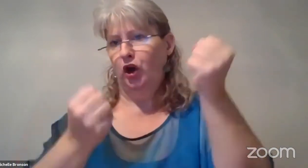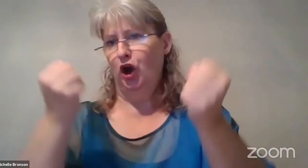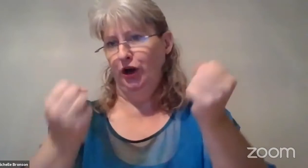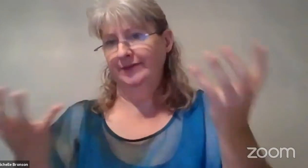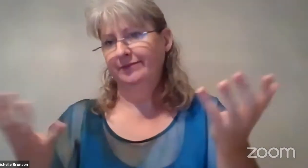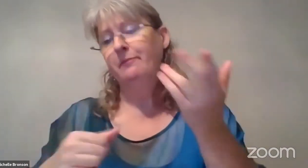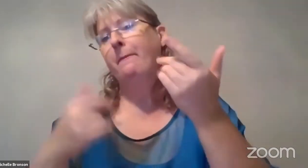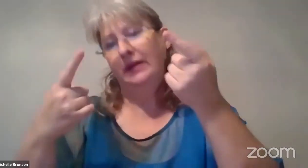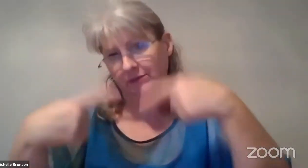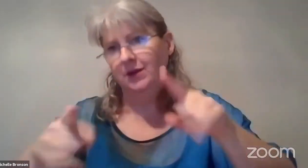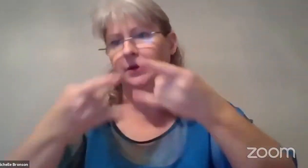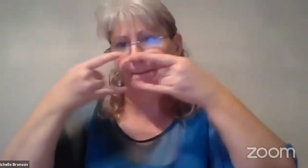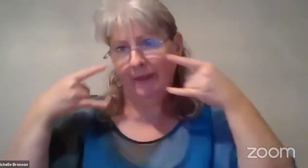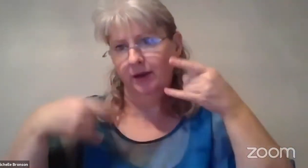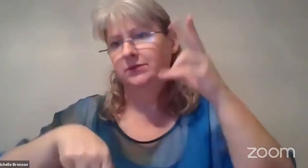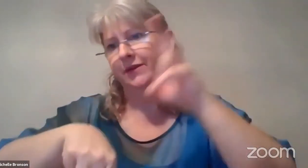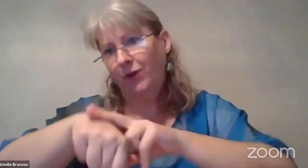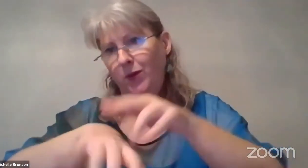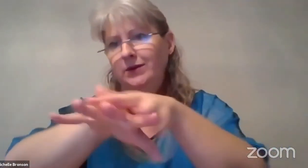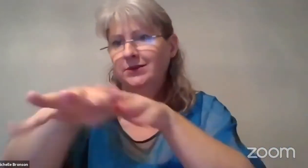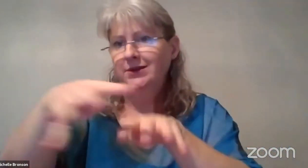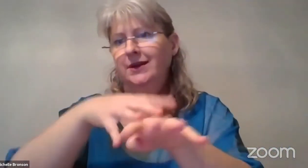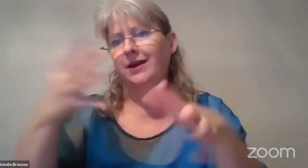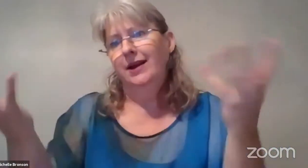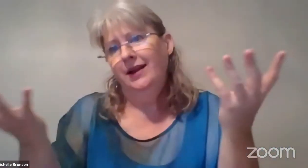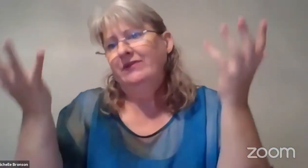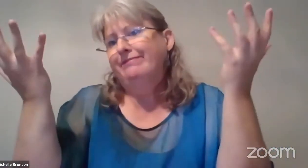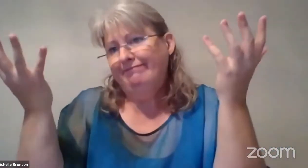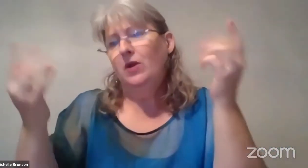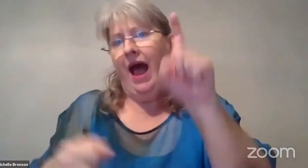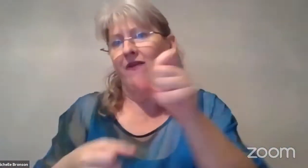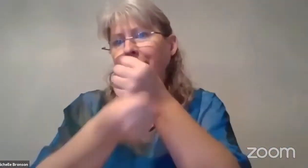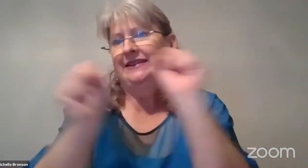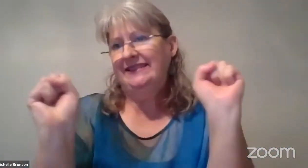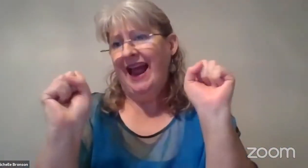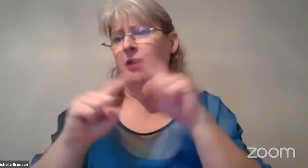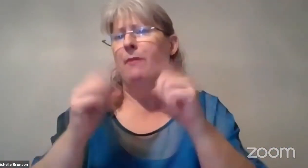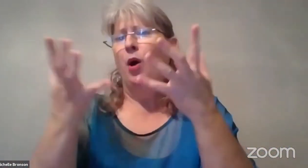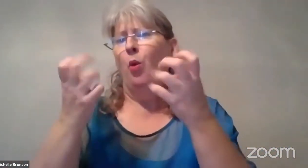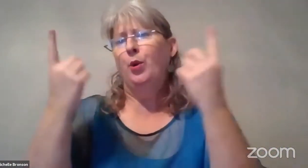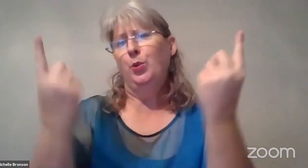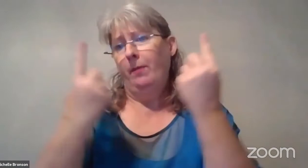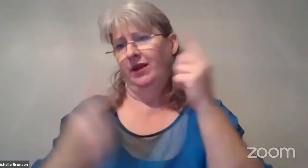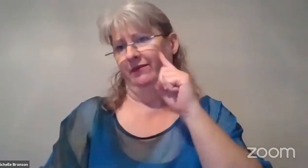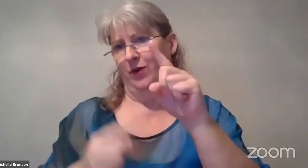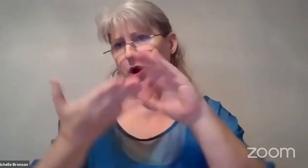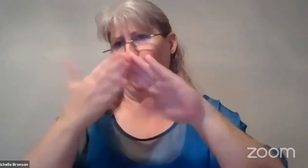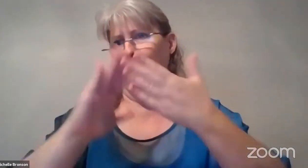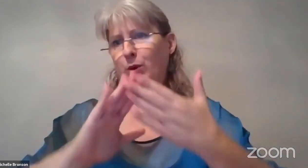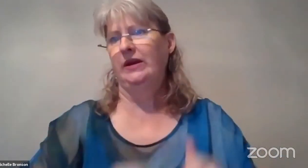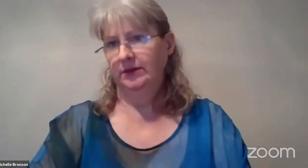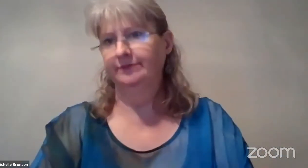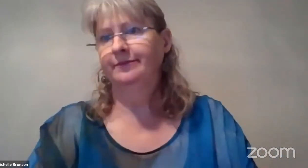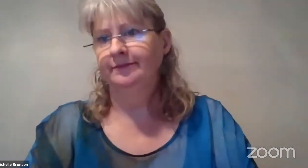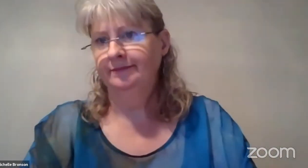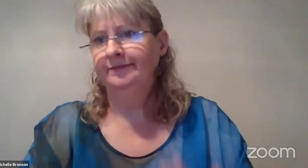for the kids and be able to hand that out along with the food items. Obviously, we need to wear